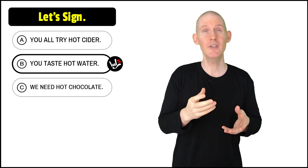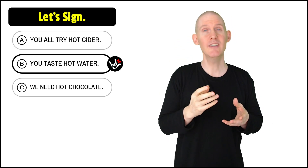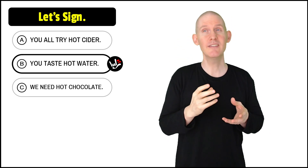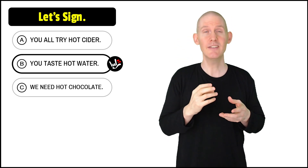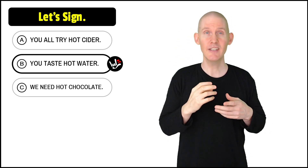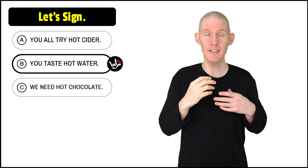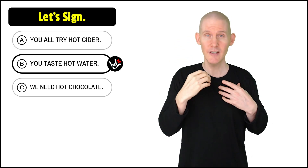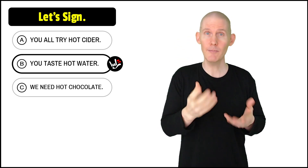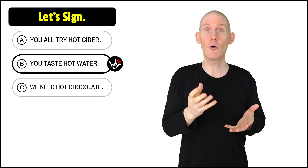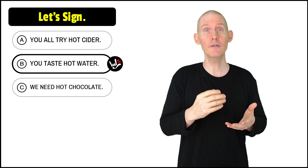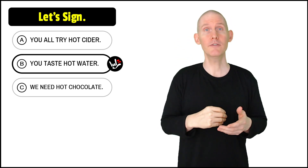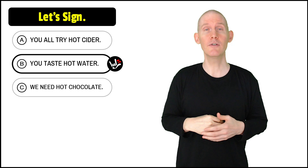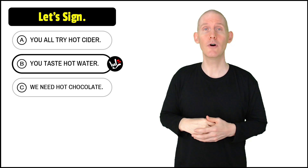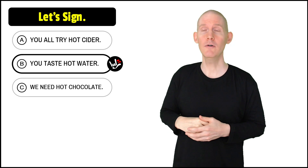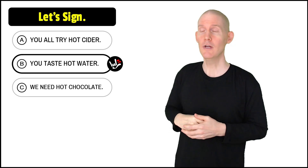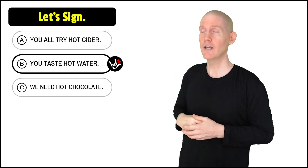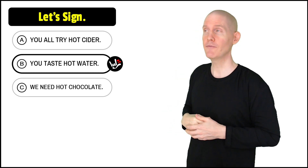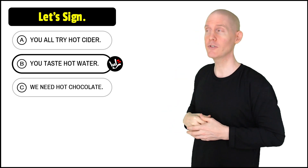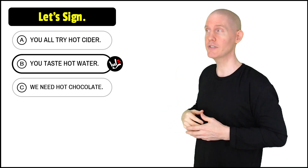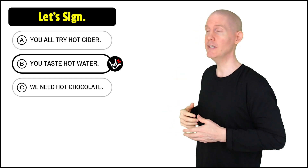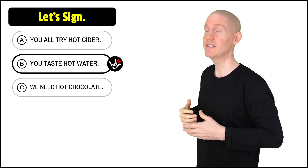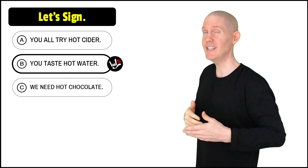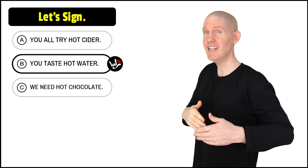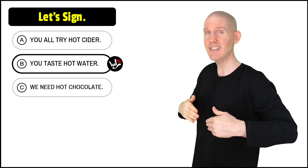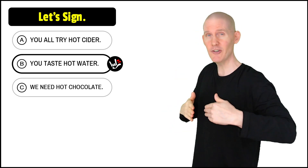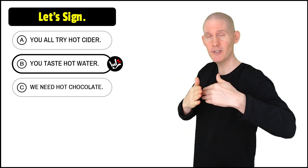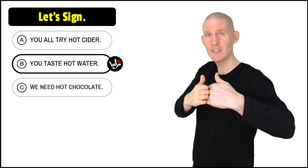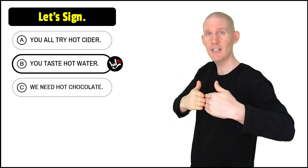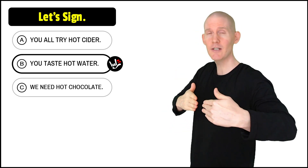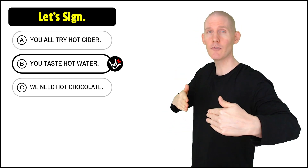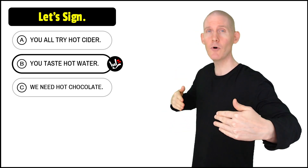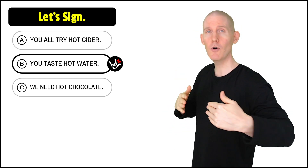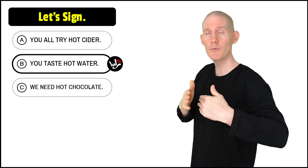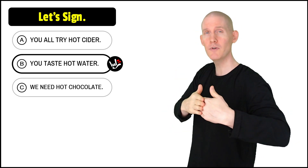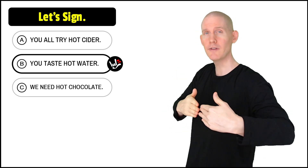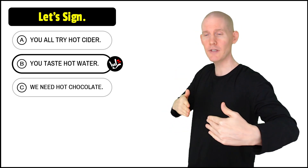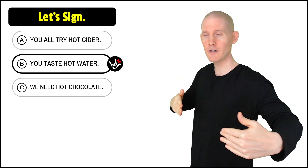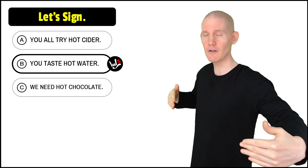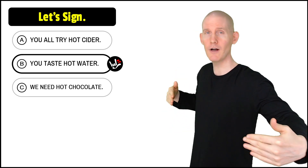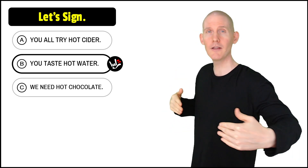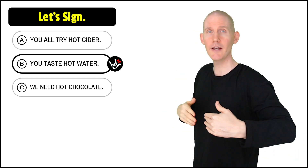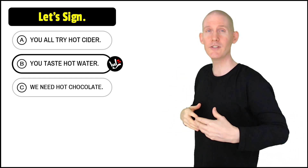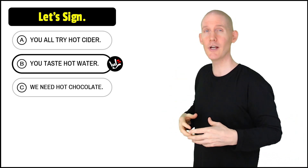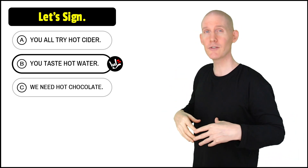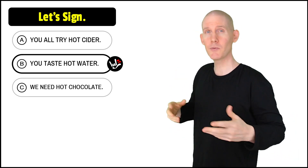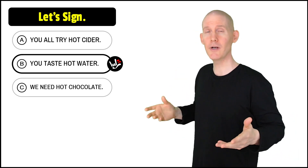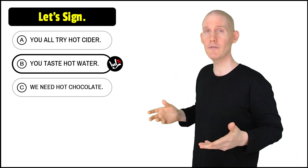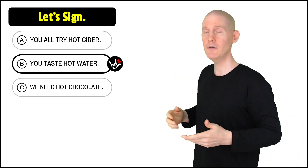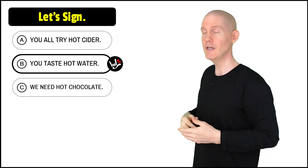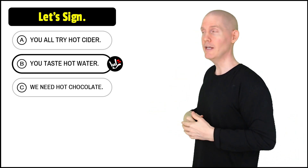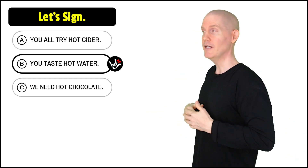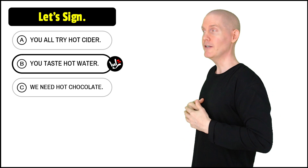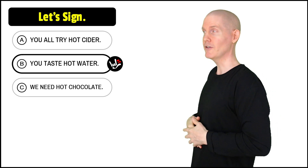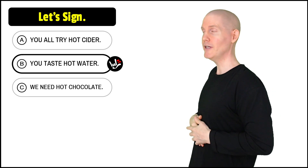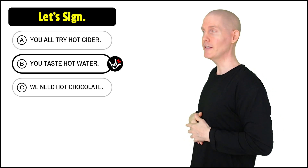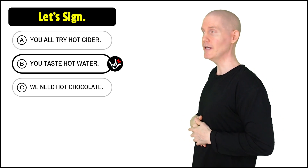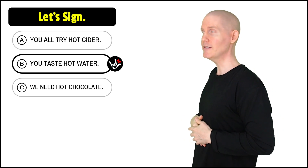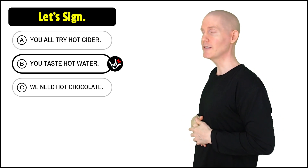something important to know. If you're seated, you're seated in a row, a movie theater, a long line of chairs, whatever. You're like this, and